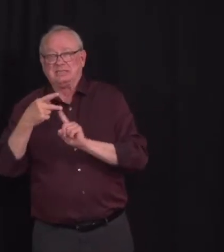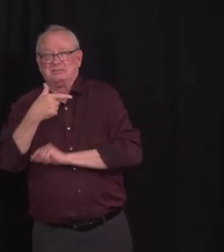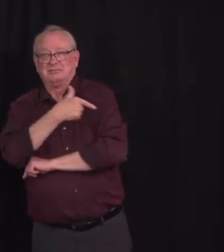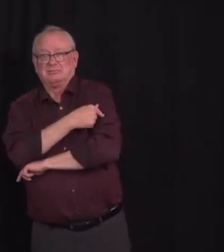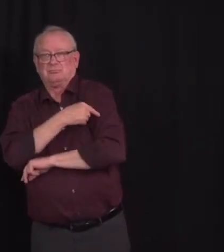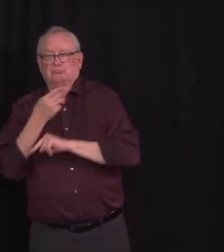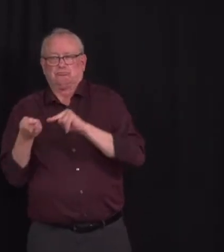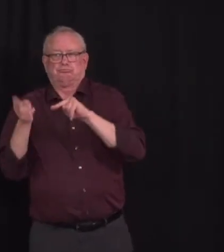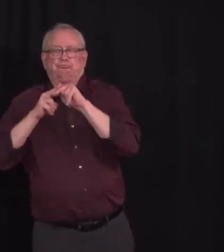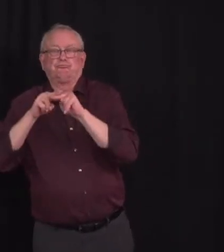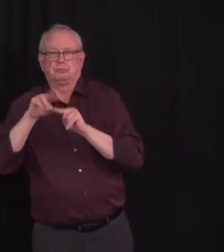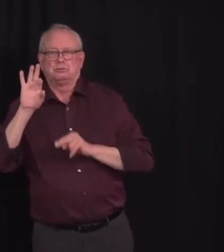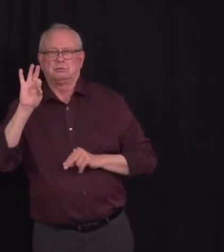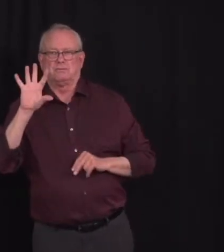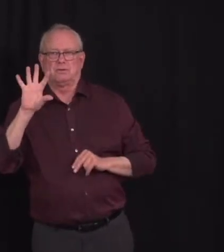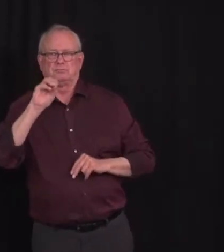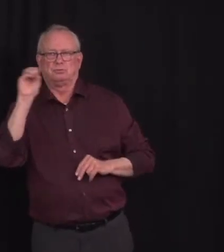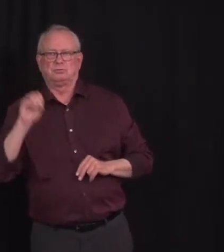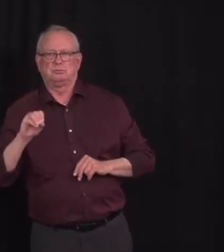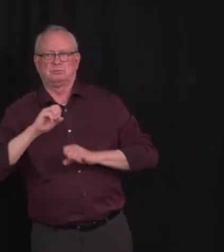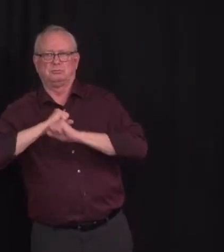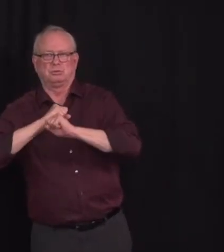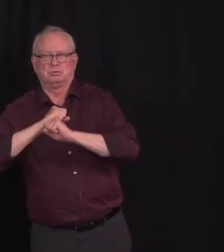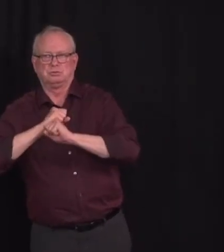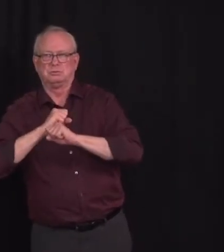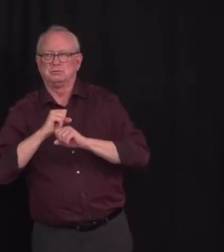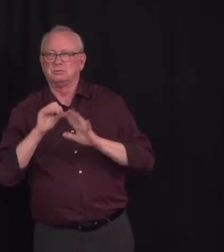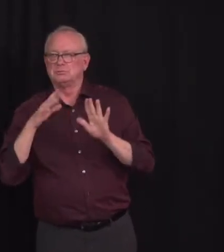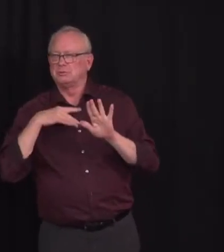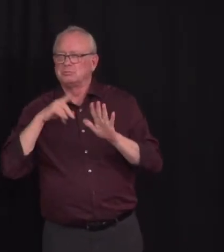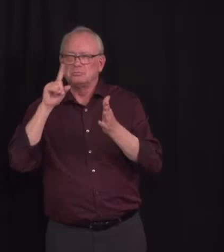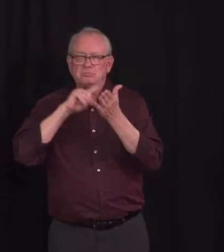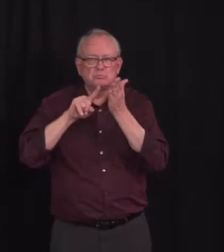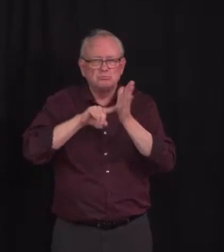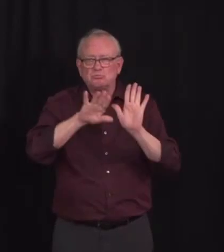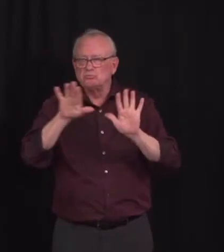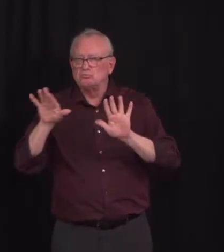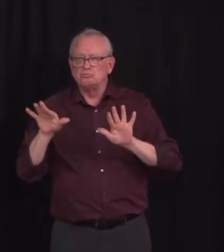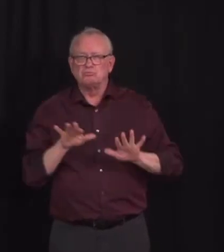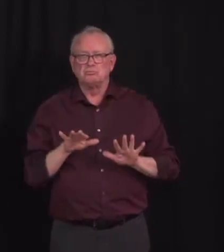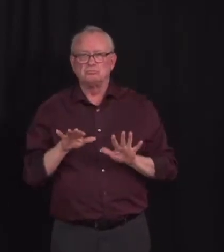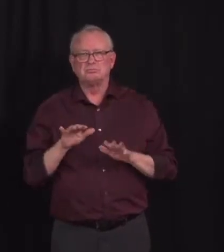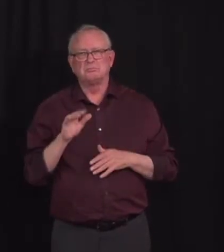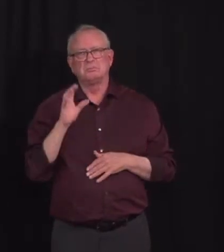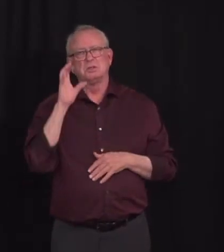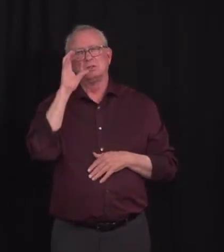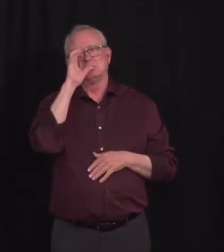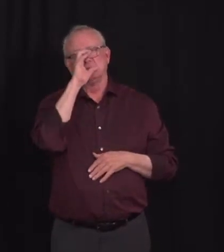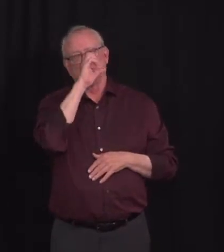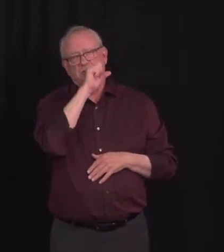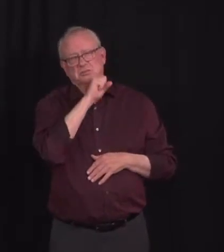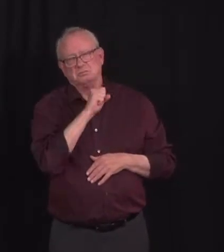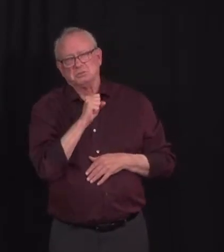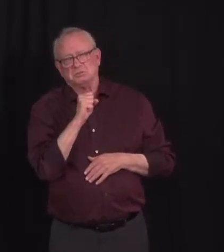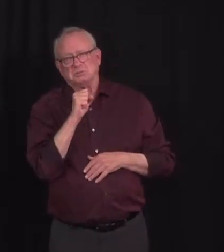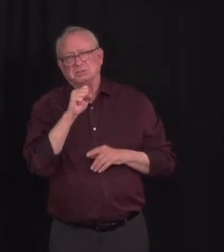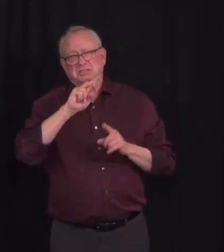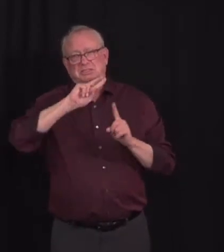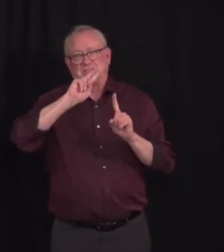looked at all of those different things and we estimated that our second dose coverage would